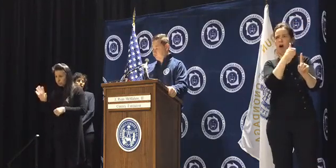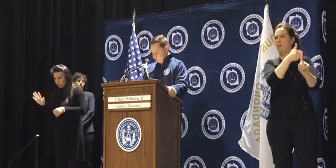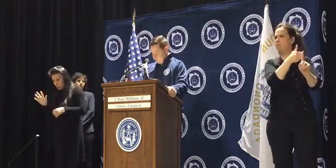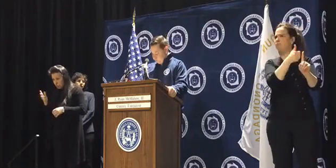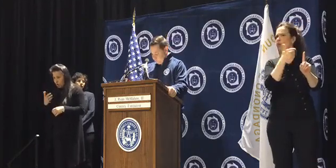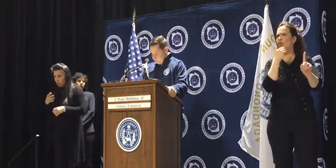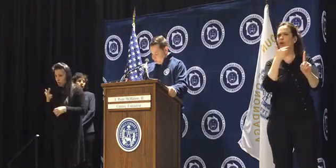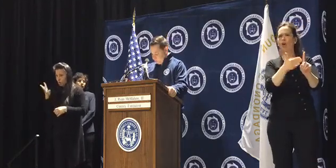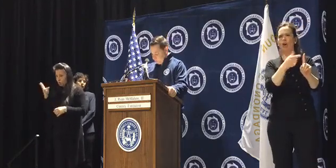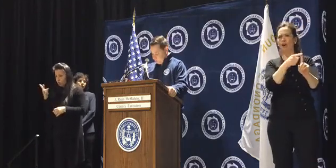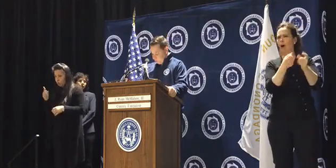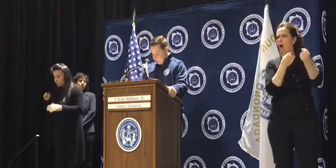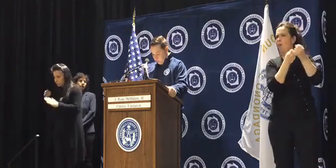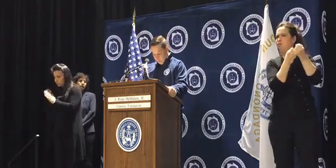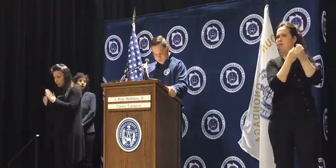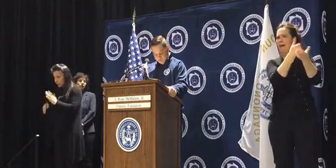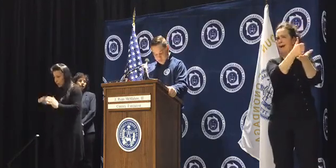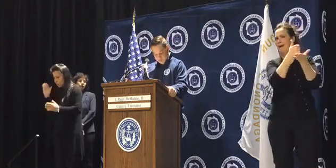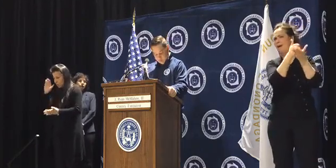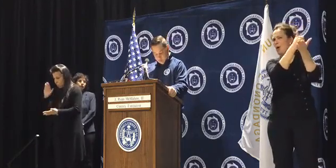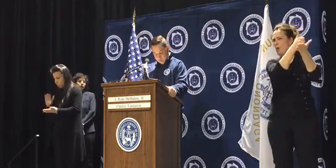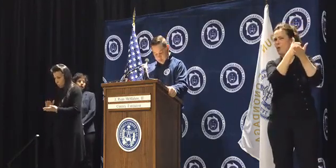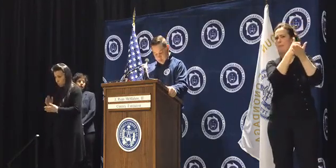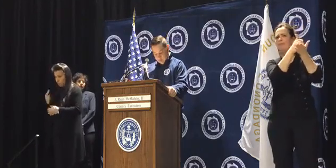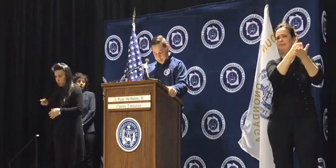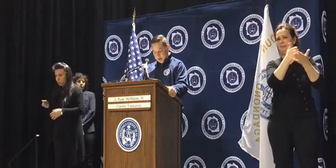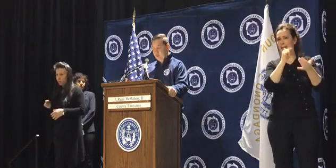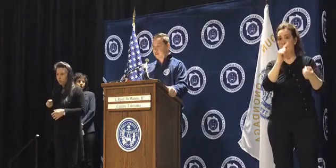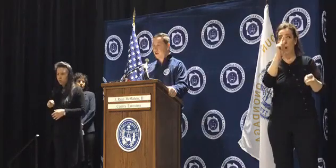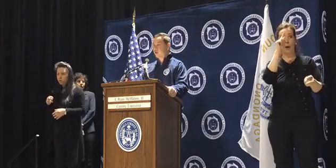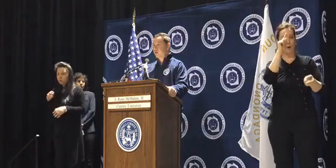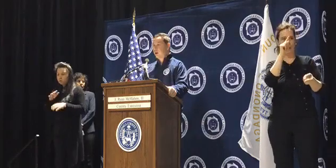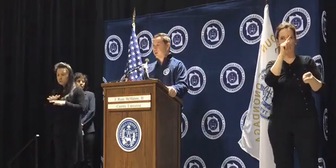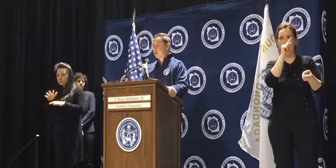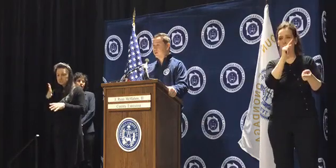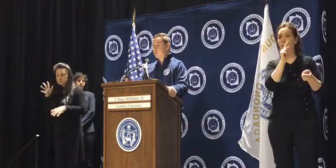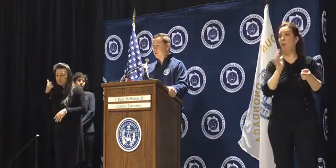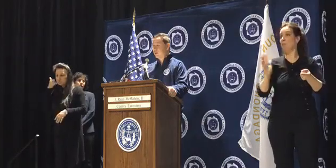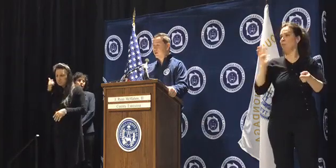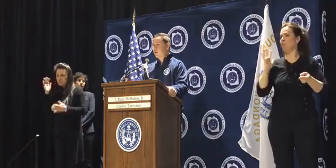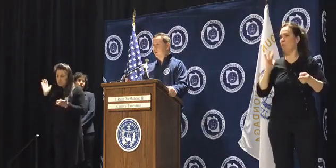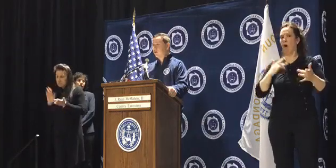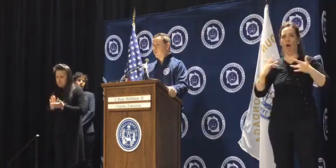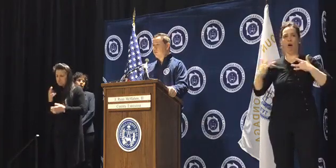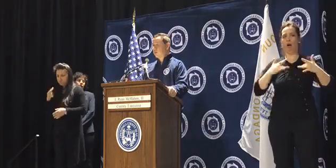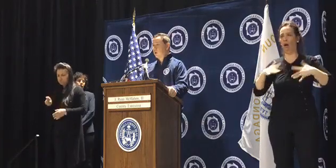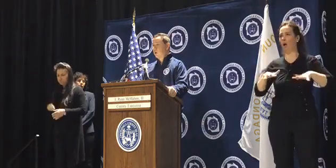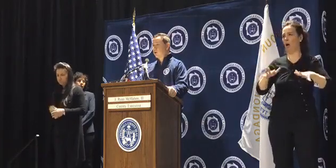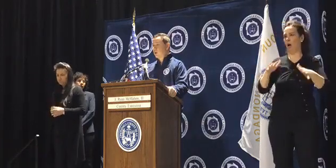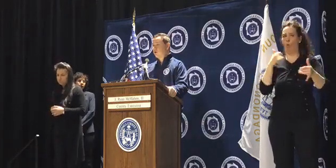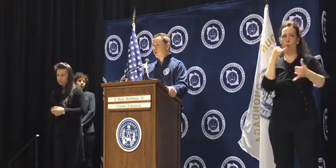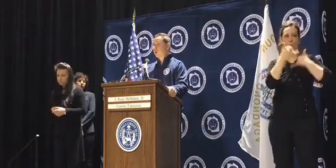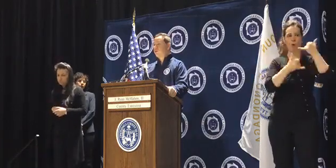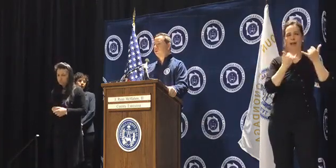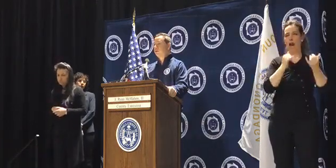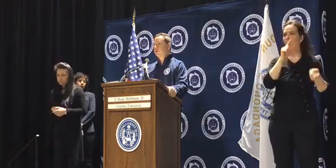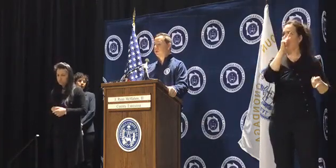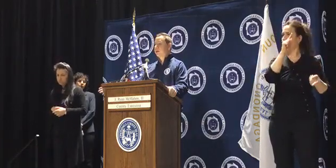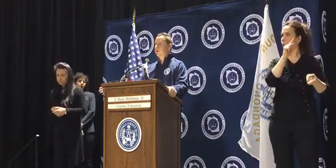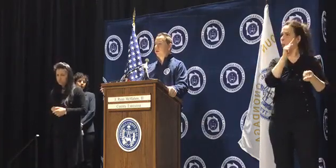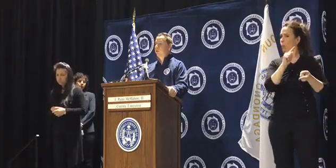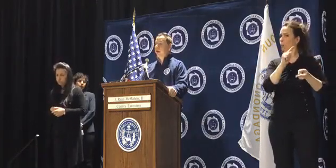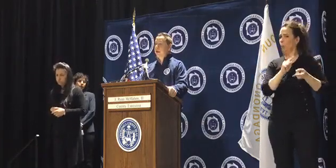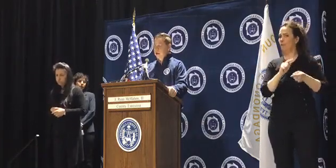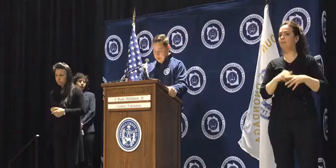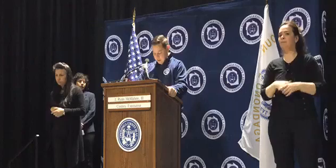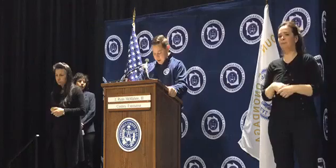bit. The referrals to the Syracuse Community Health Center triage testing site from these calls are starting to